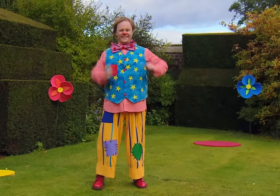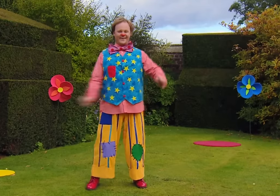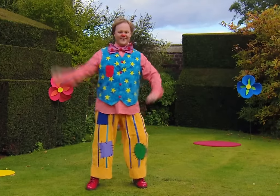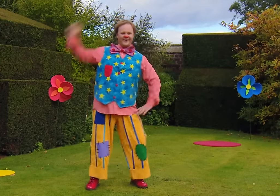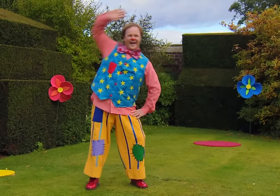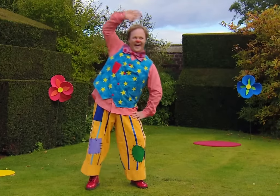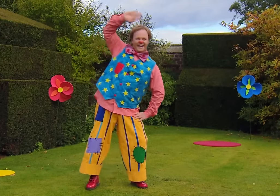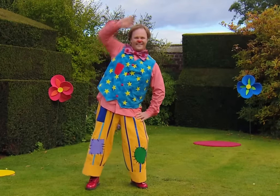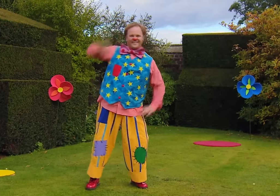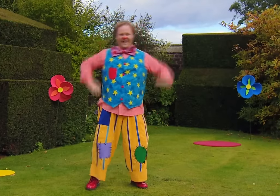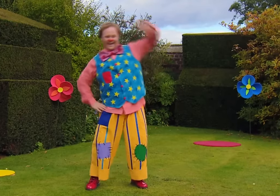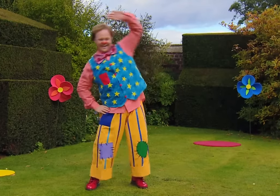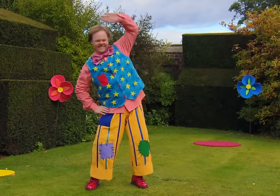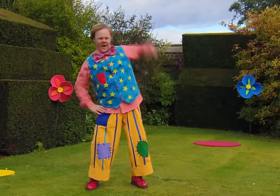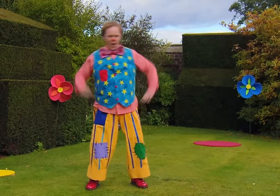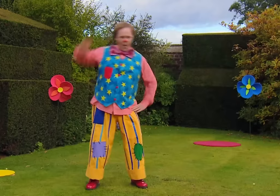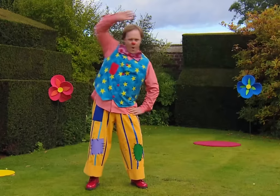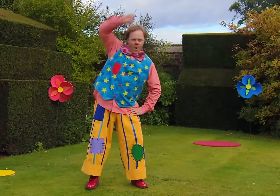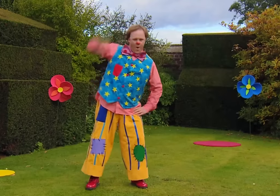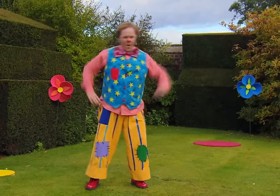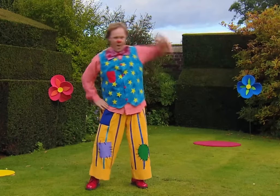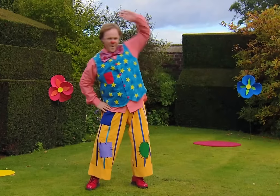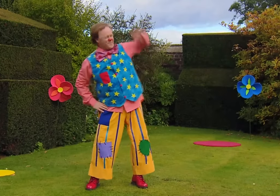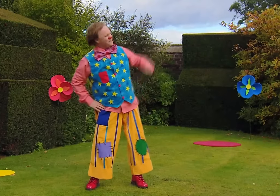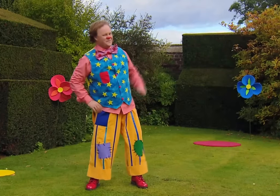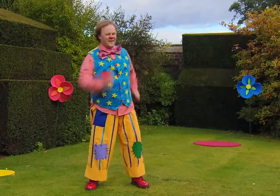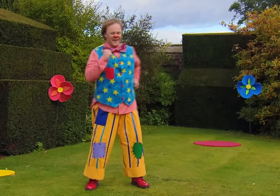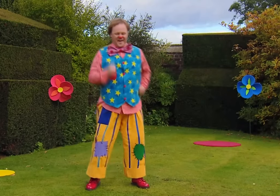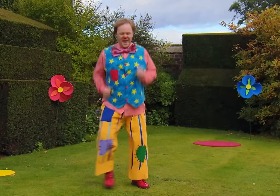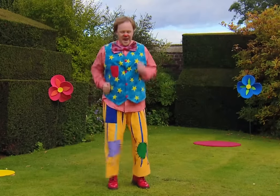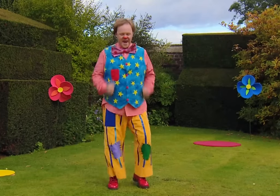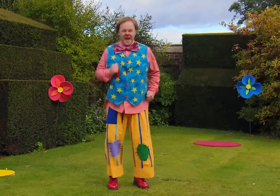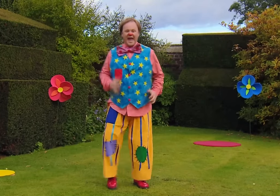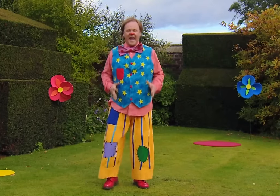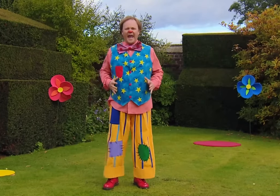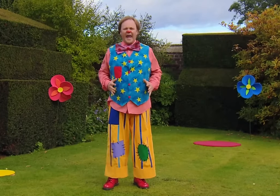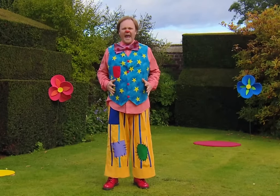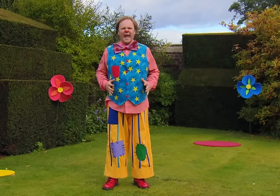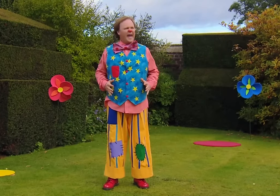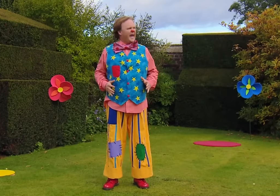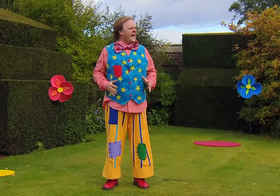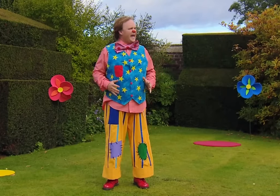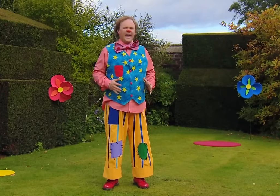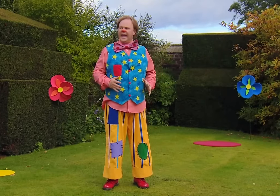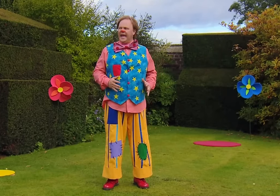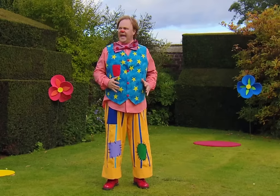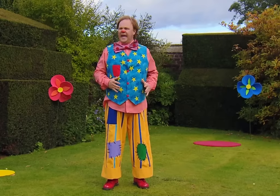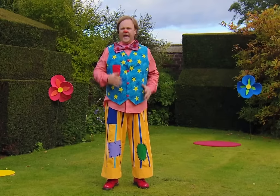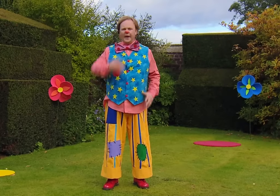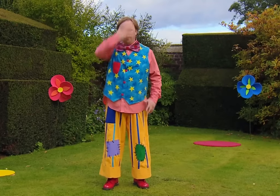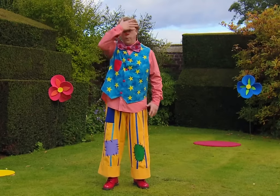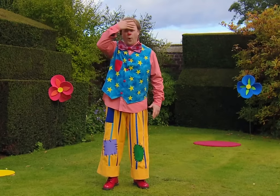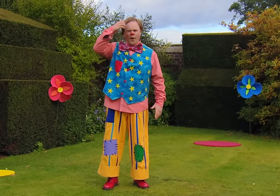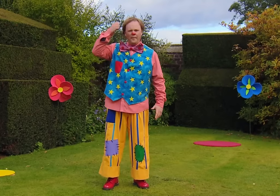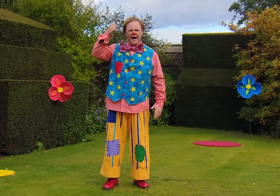to exercise. Don't forget to warm up first. Warm